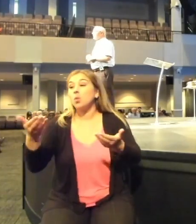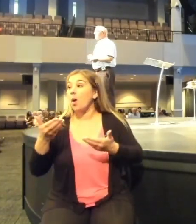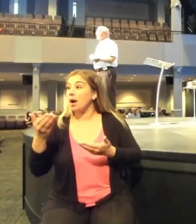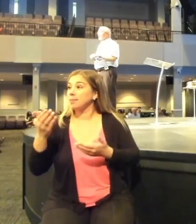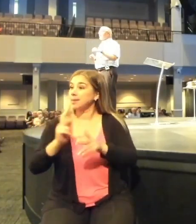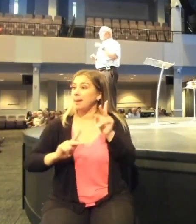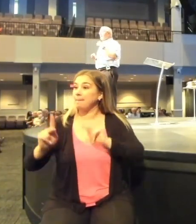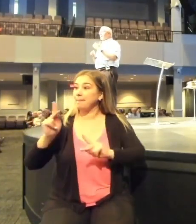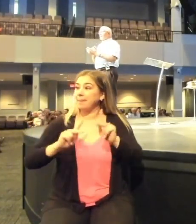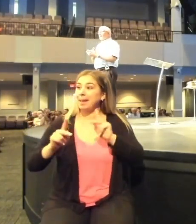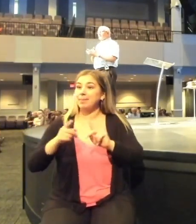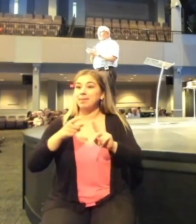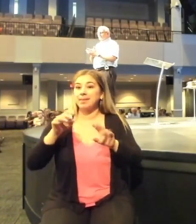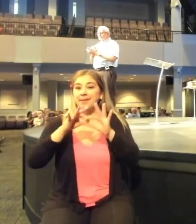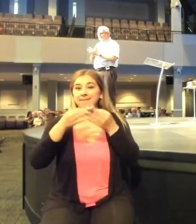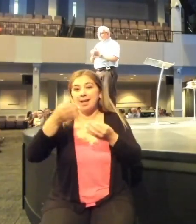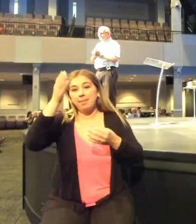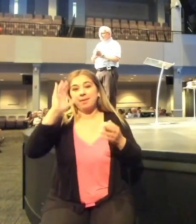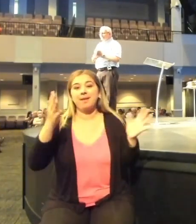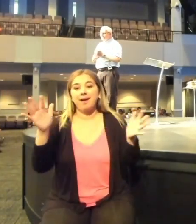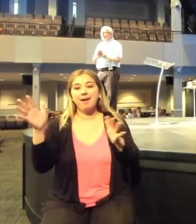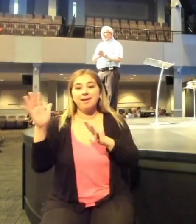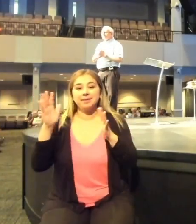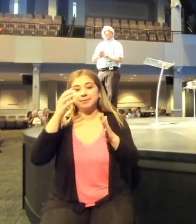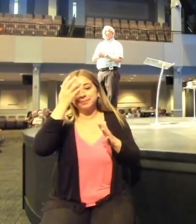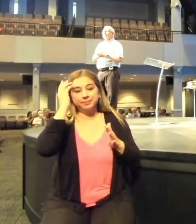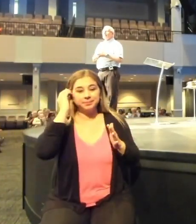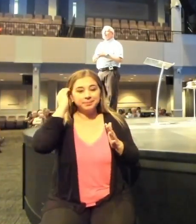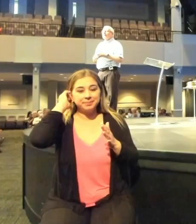welcome some people to the family of God. Awesome.